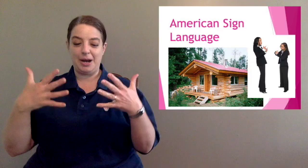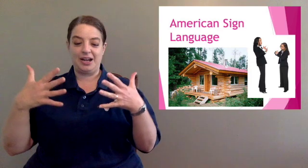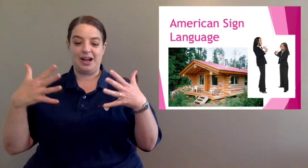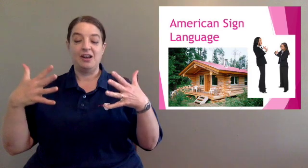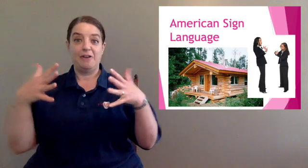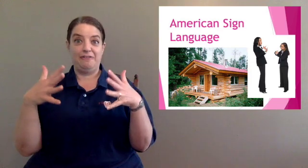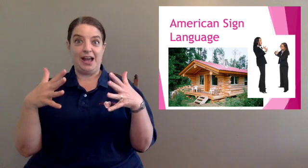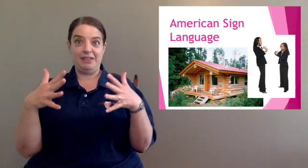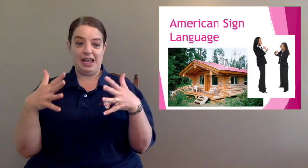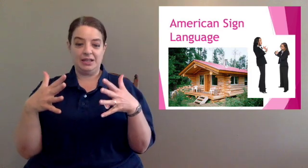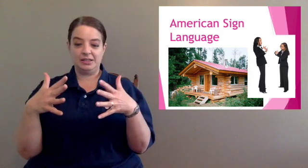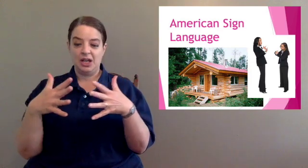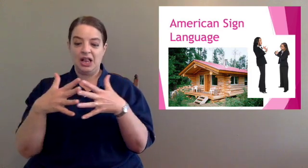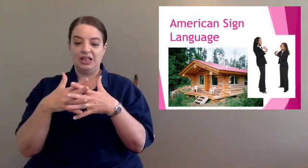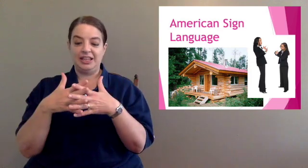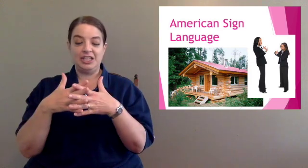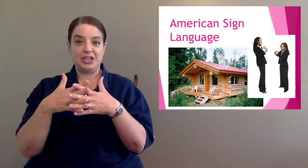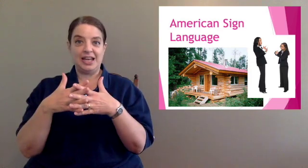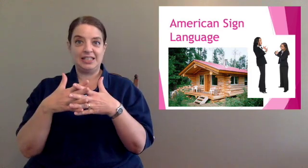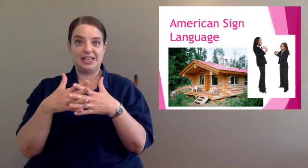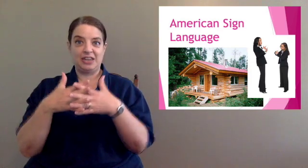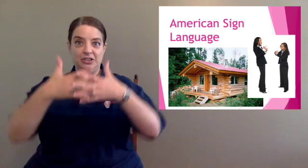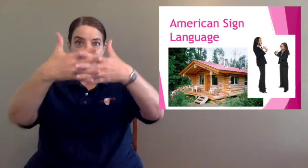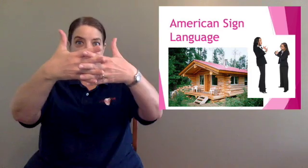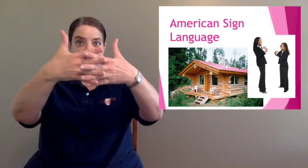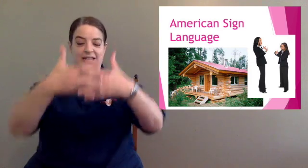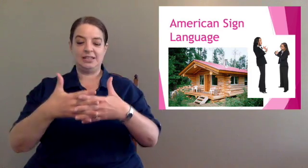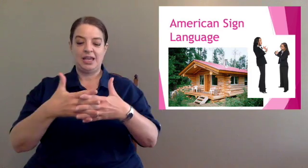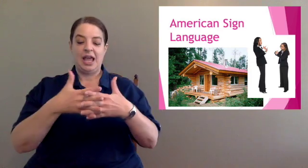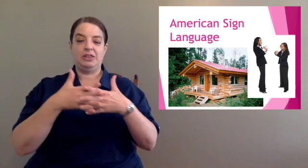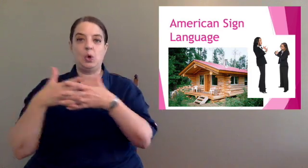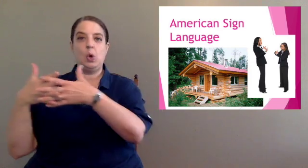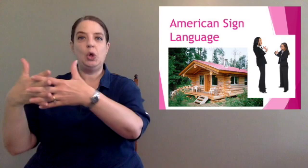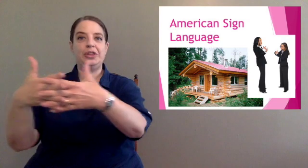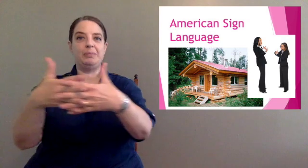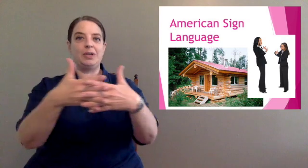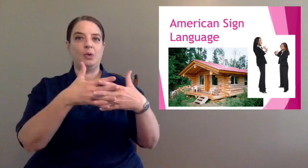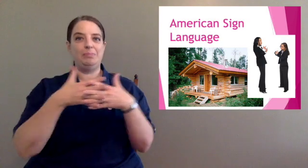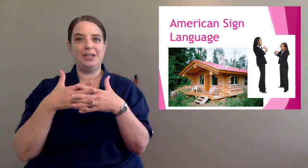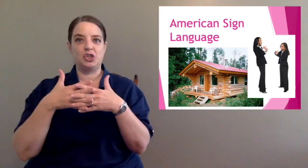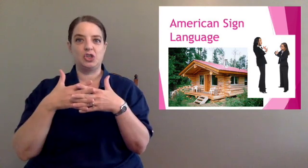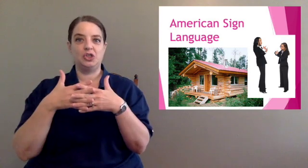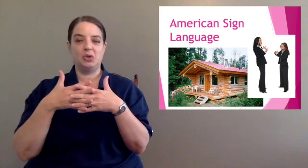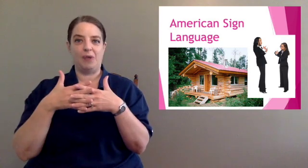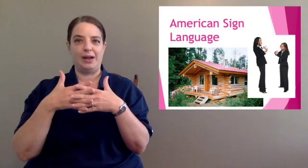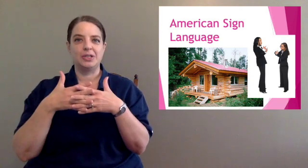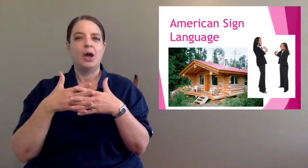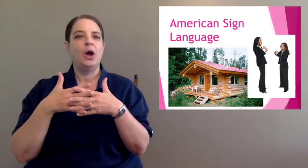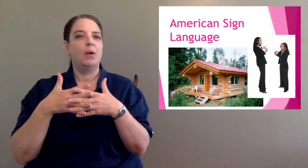America. 5 hands. Lace your hands together like this, and then the whole thing makes one big circle around.